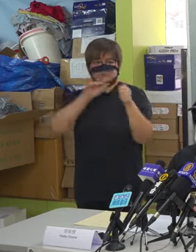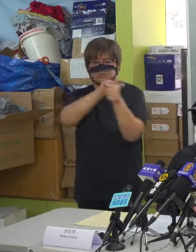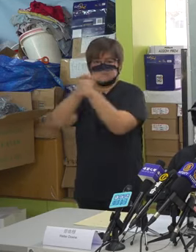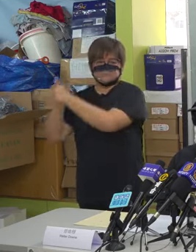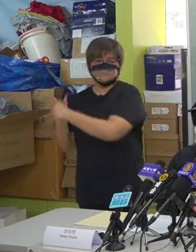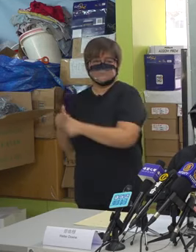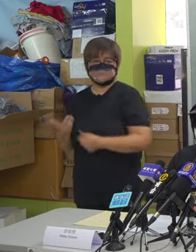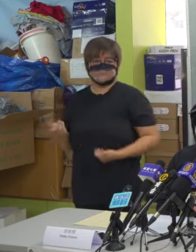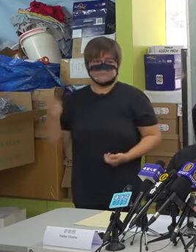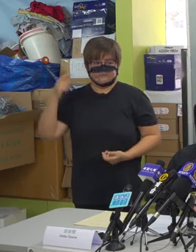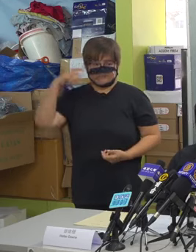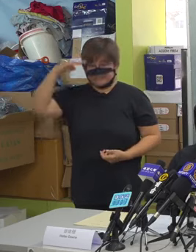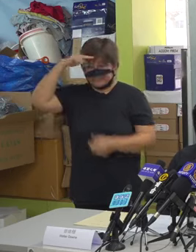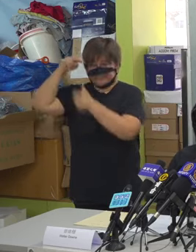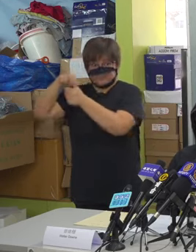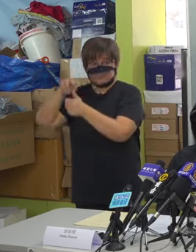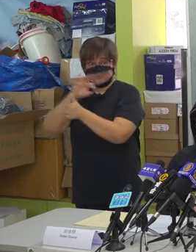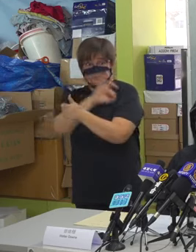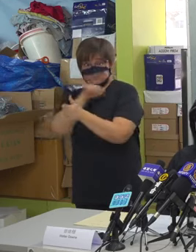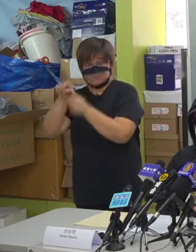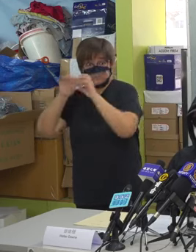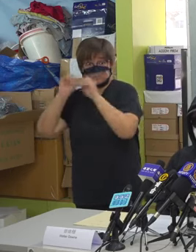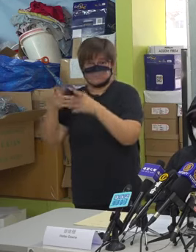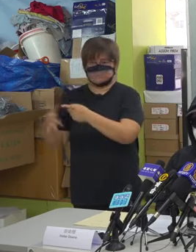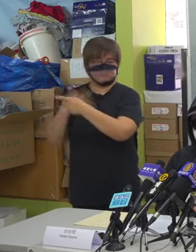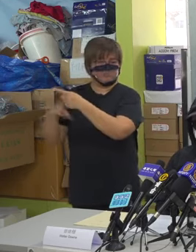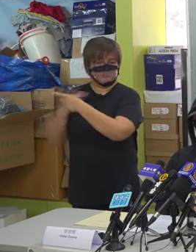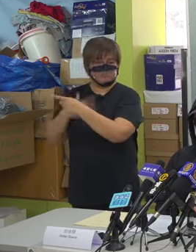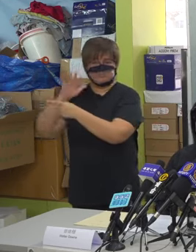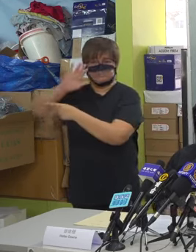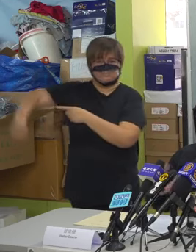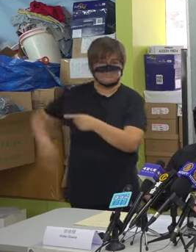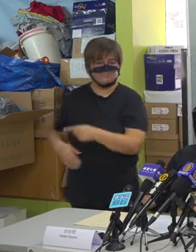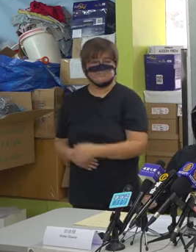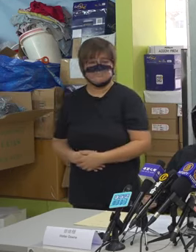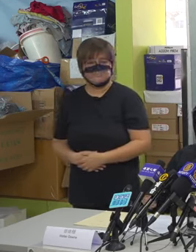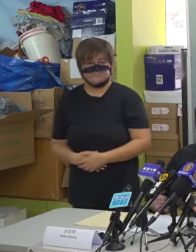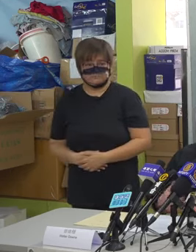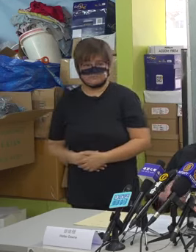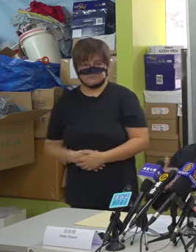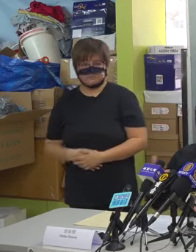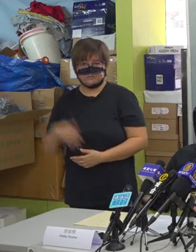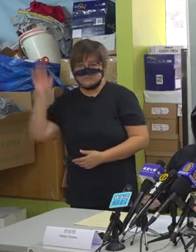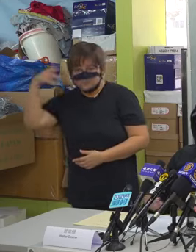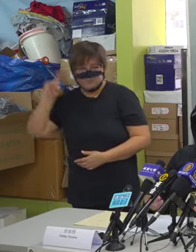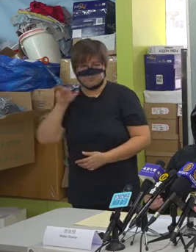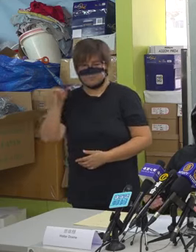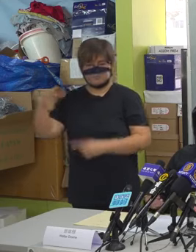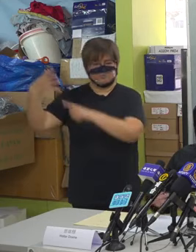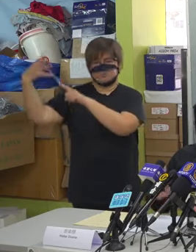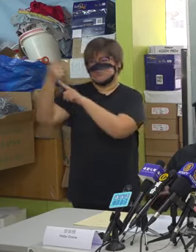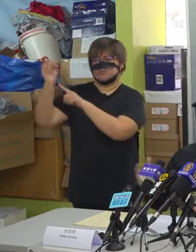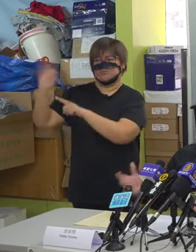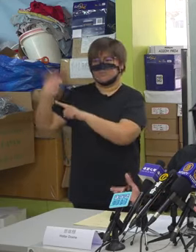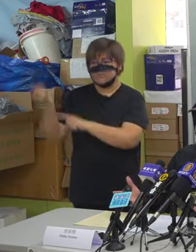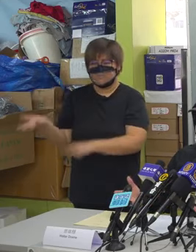not contain any statutory investigative power to conduct an unbiased